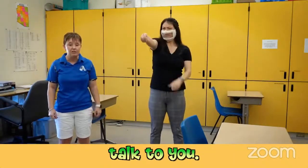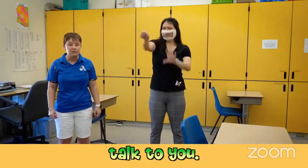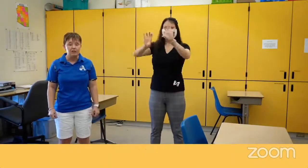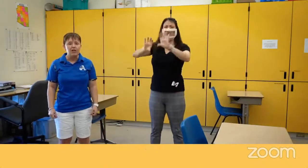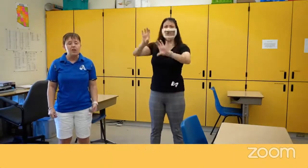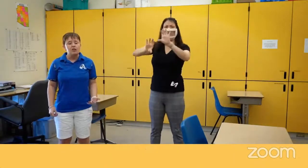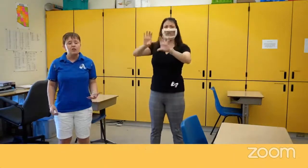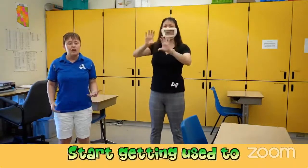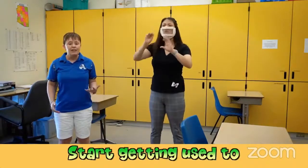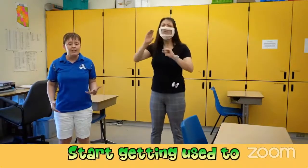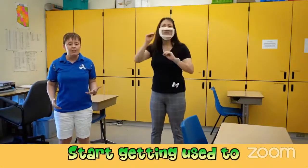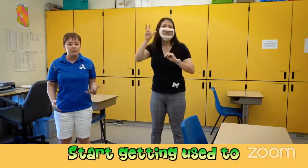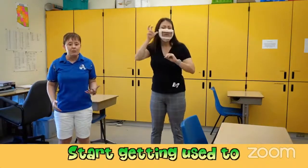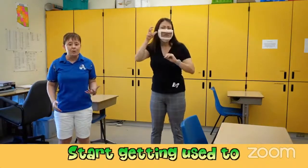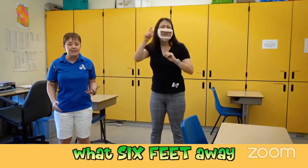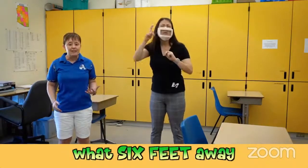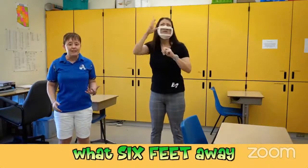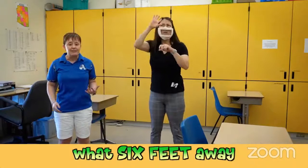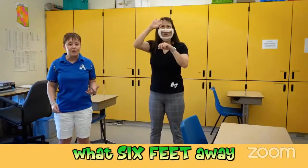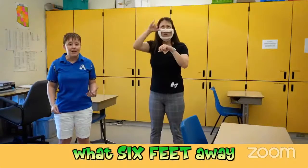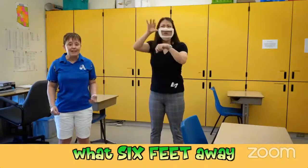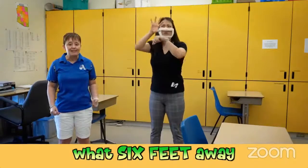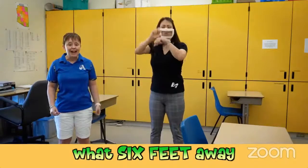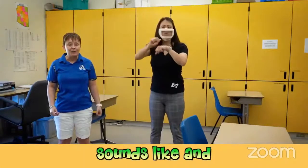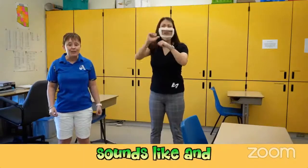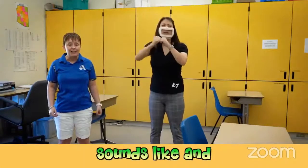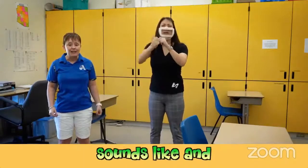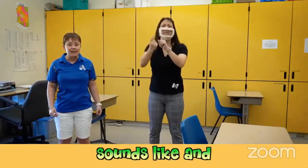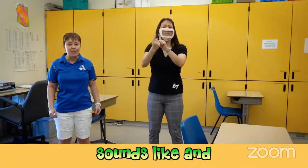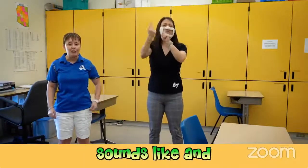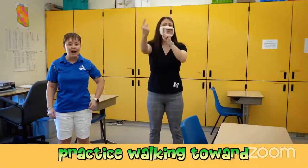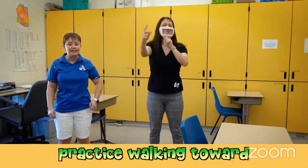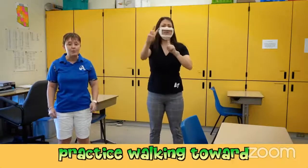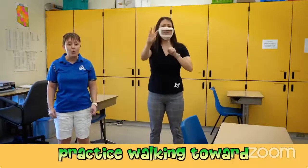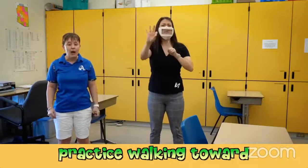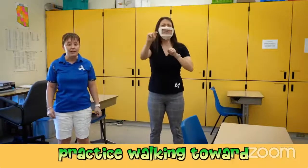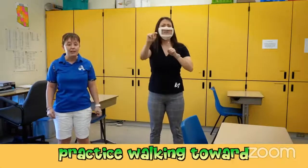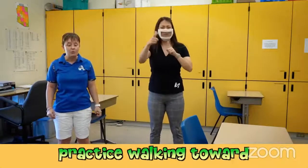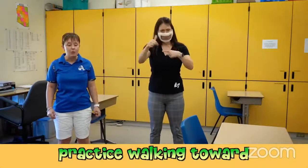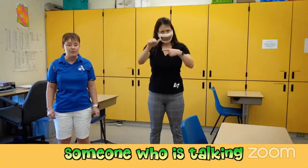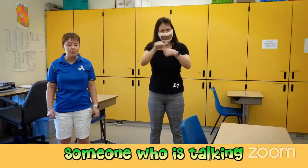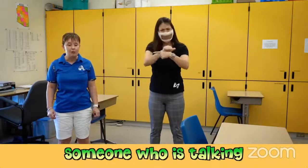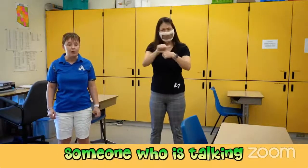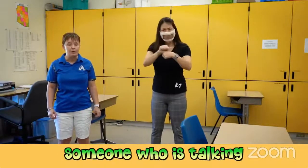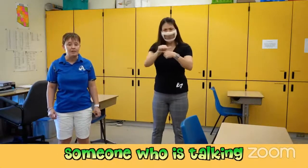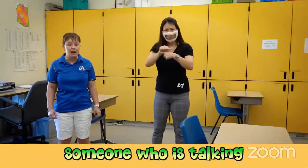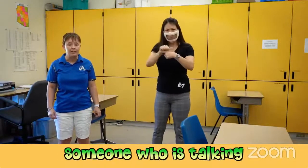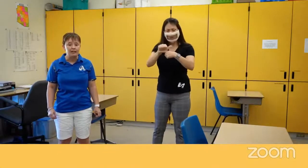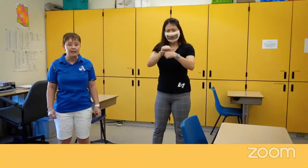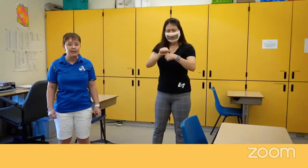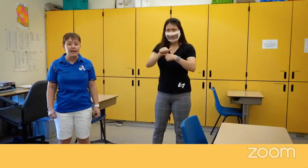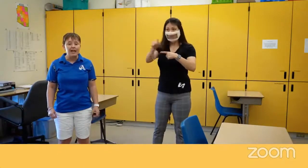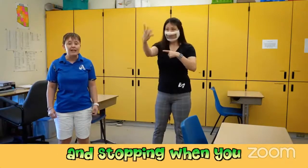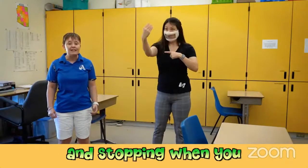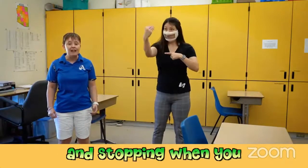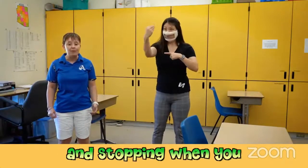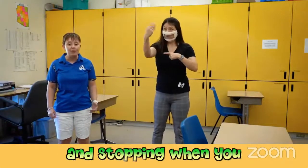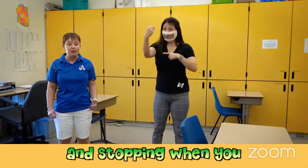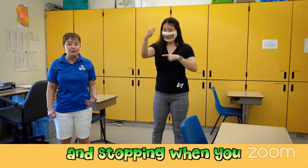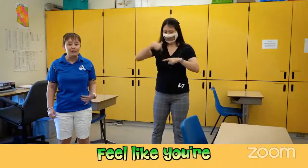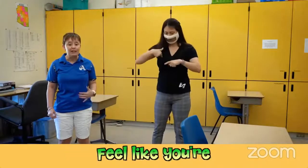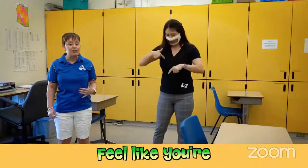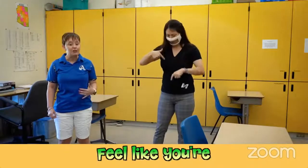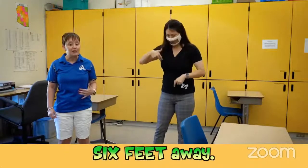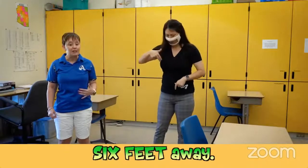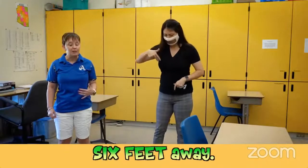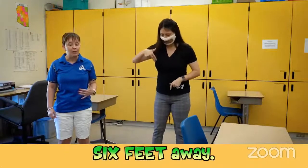you. Start getting used to what 6 feet away sounds like and practice walking towards someone who is talking and stopping